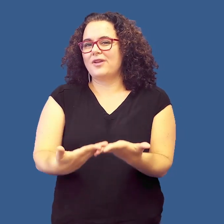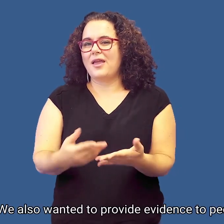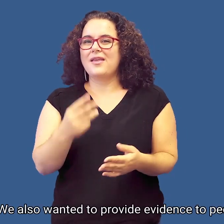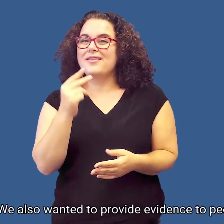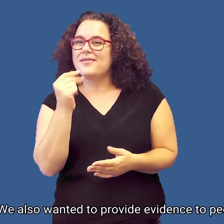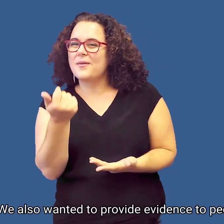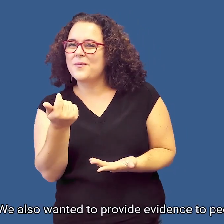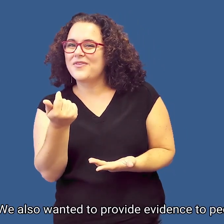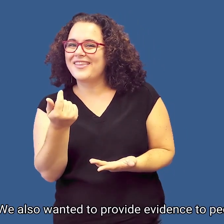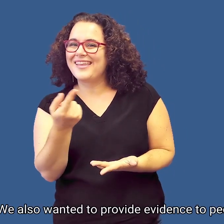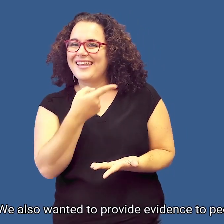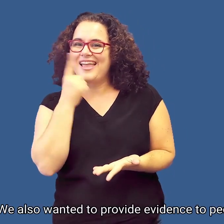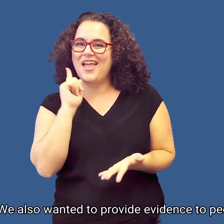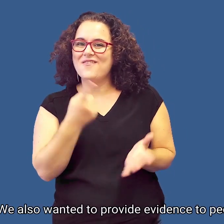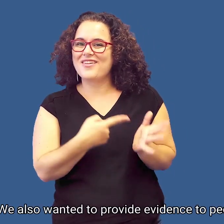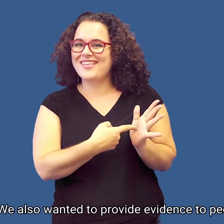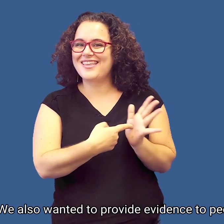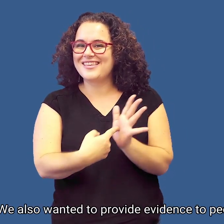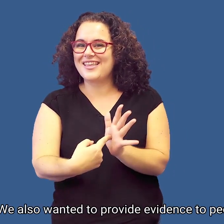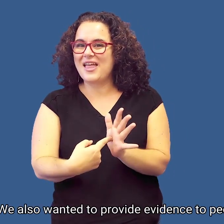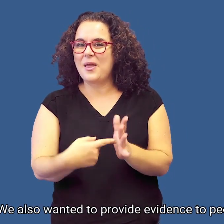We also wanted to provide evidence to people